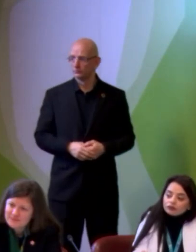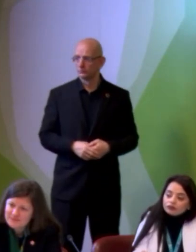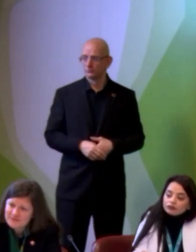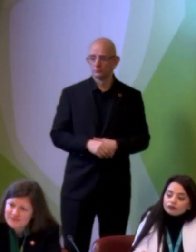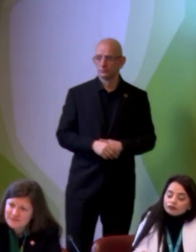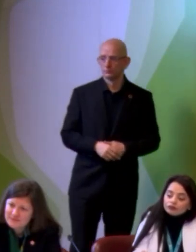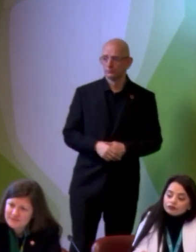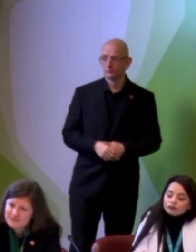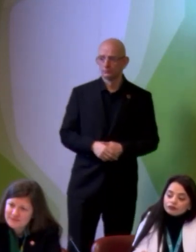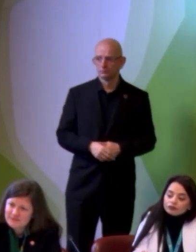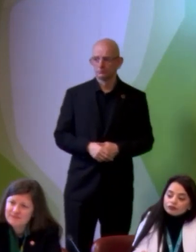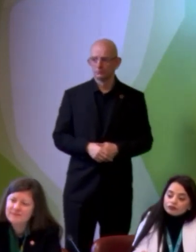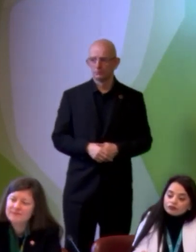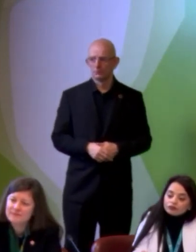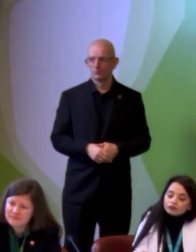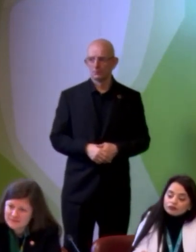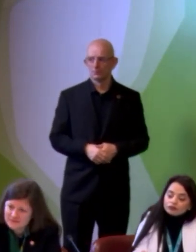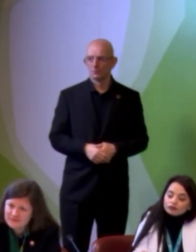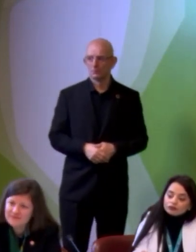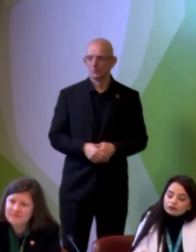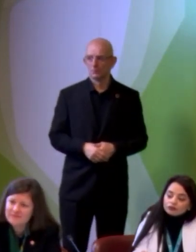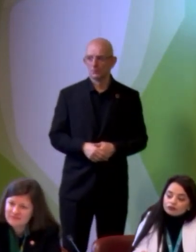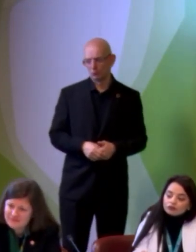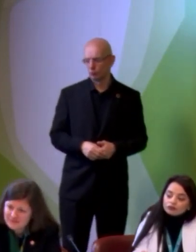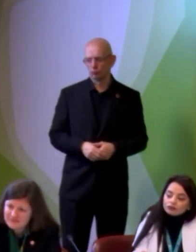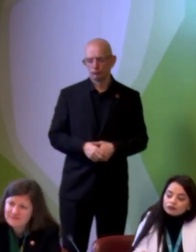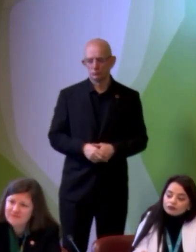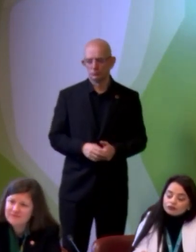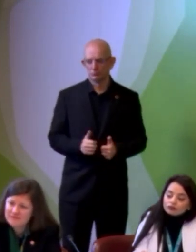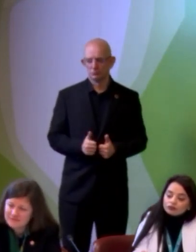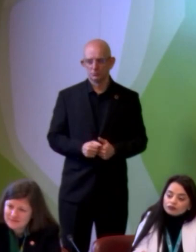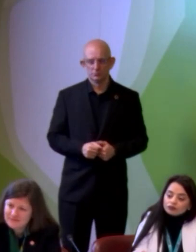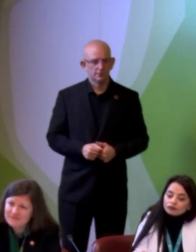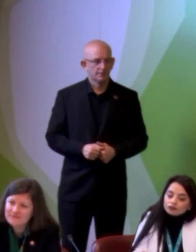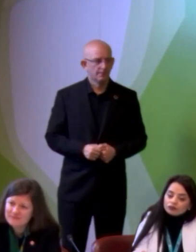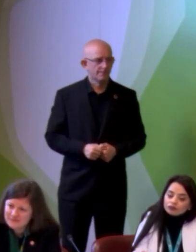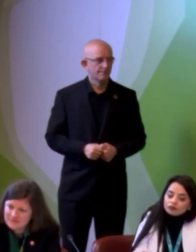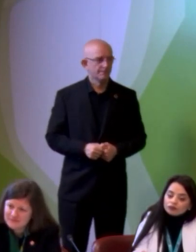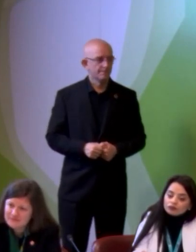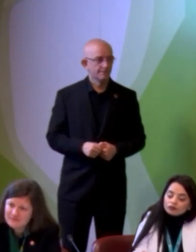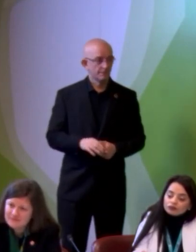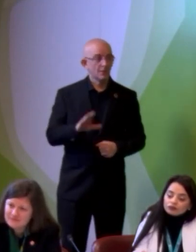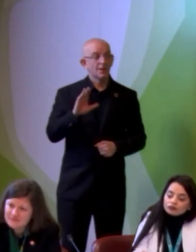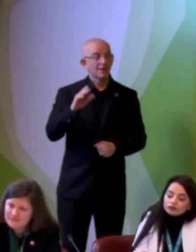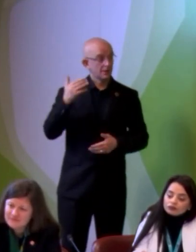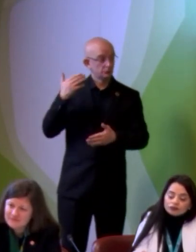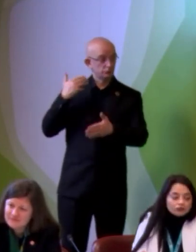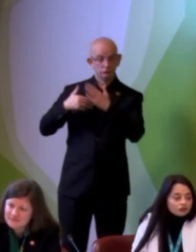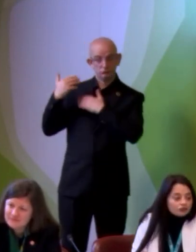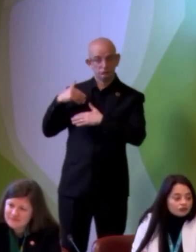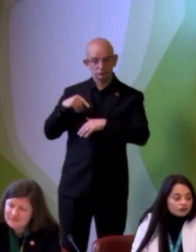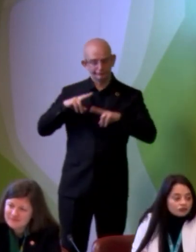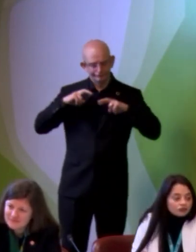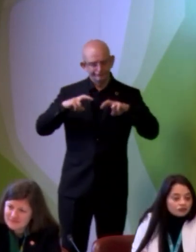even the data for the children with disability. But now, with the support that we